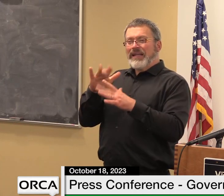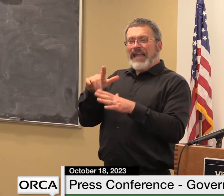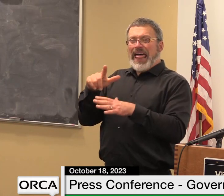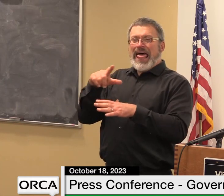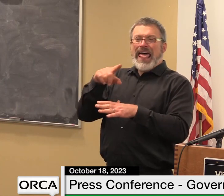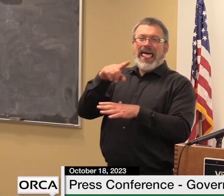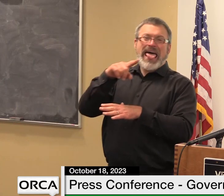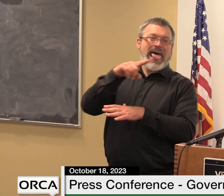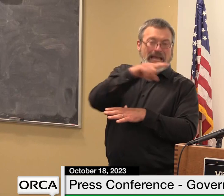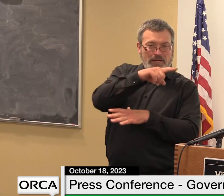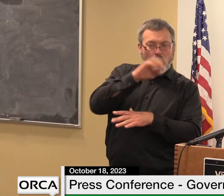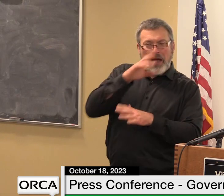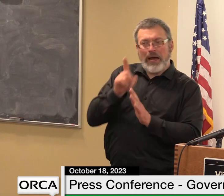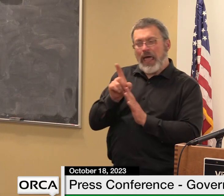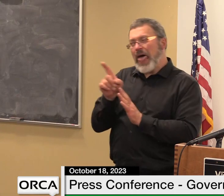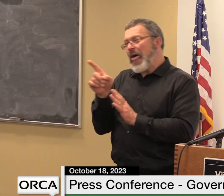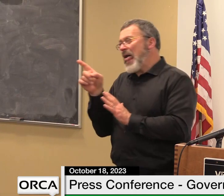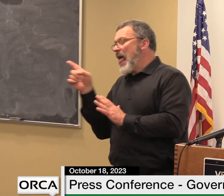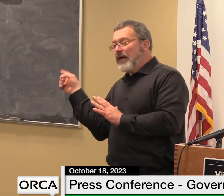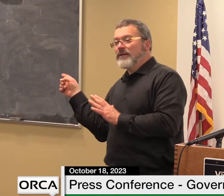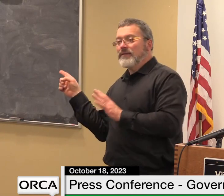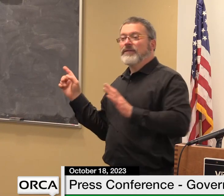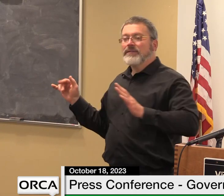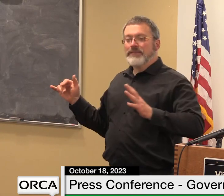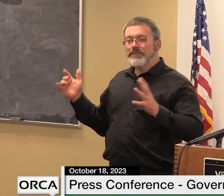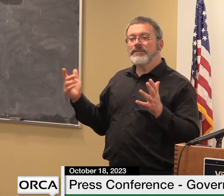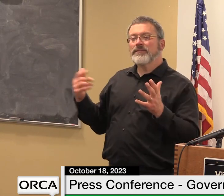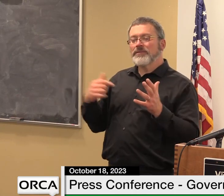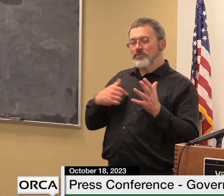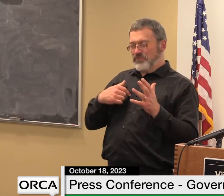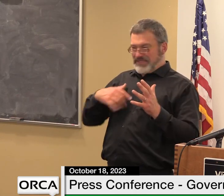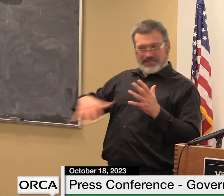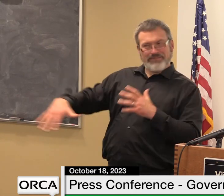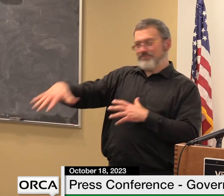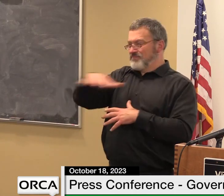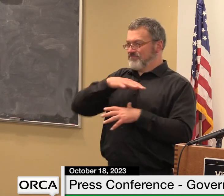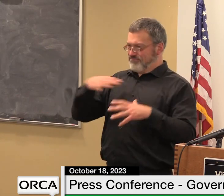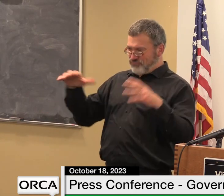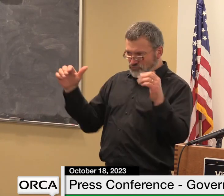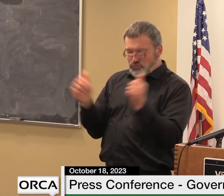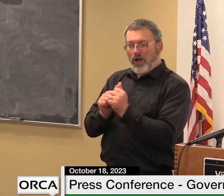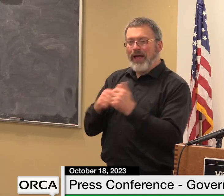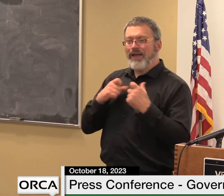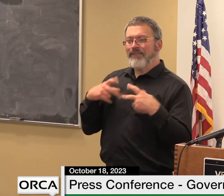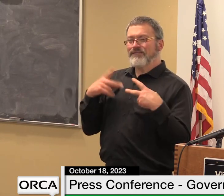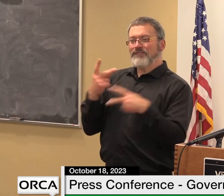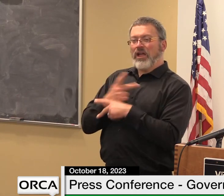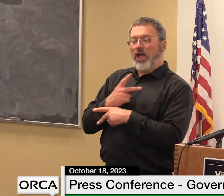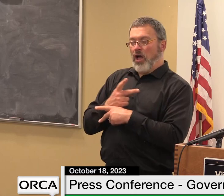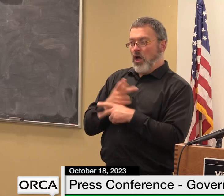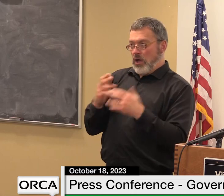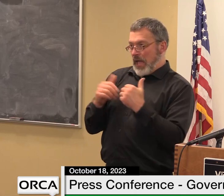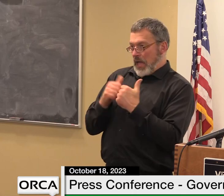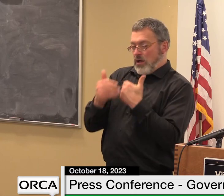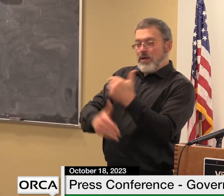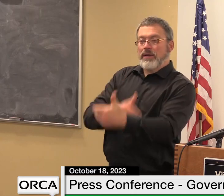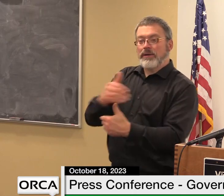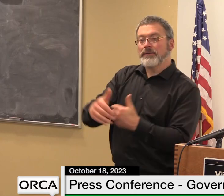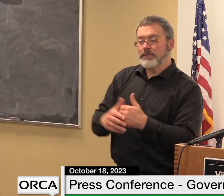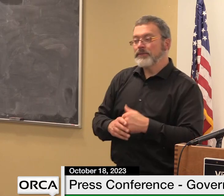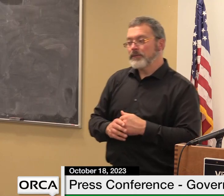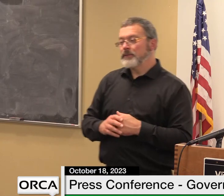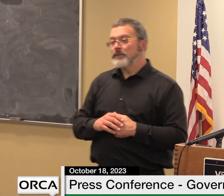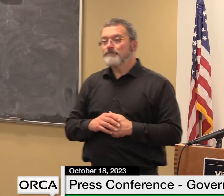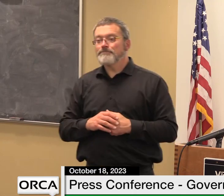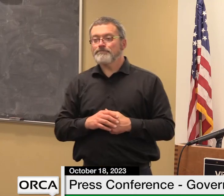So we all have to figure out how to make this work better. Governor, as you weigh the considerations of